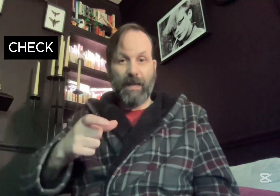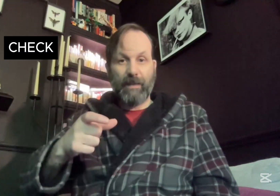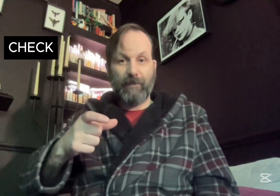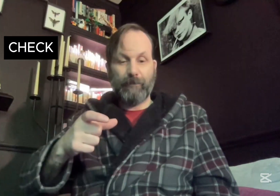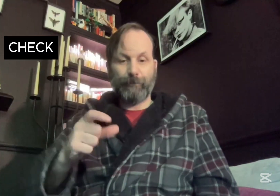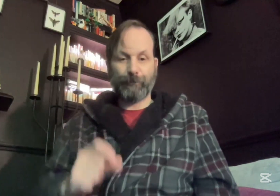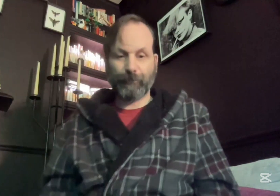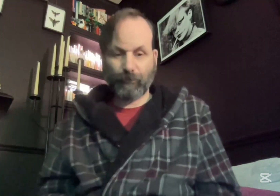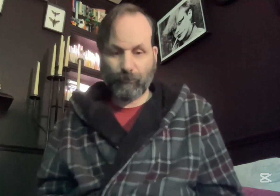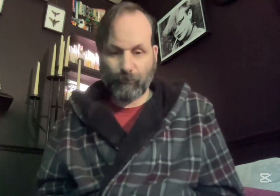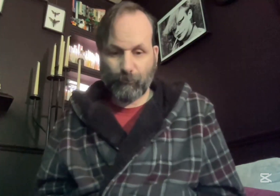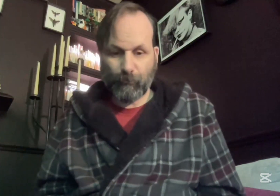check.